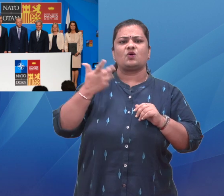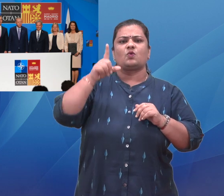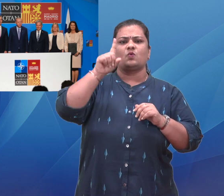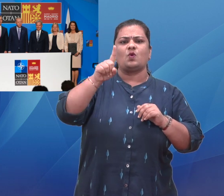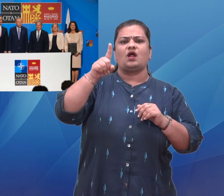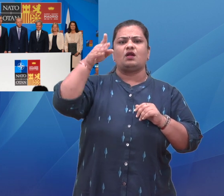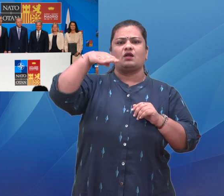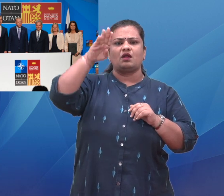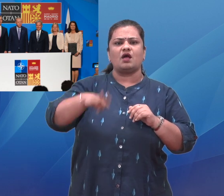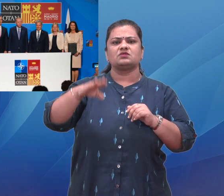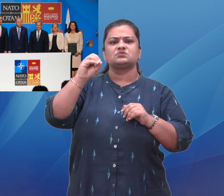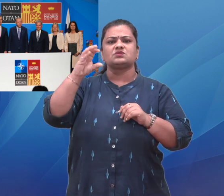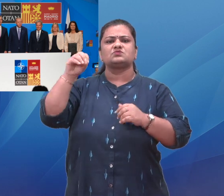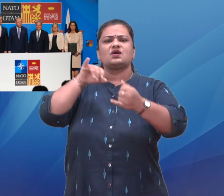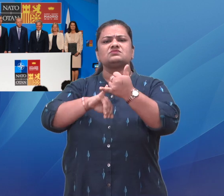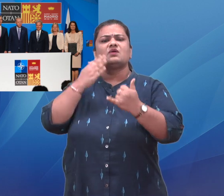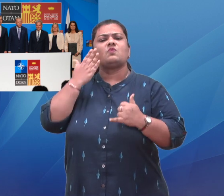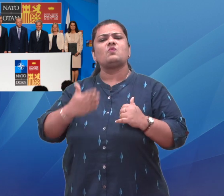alliance since the mid 1990s.